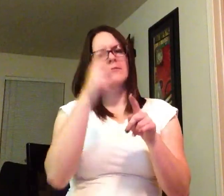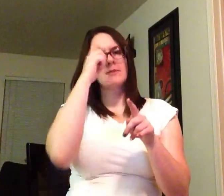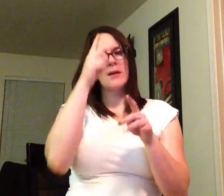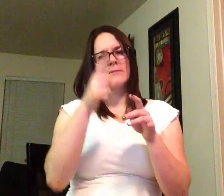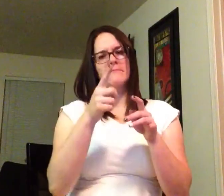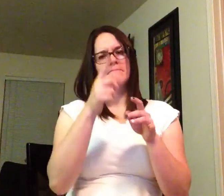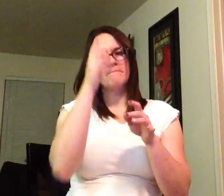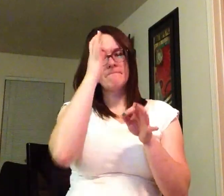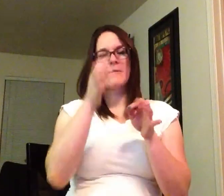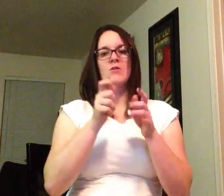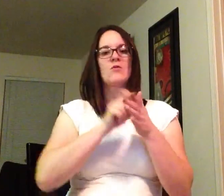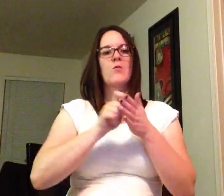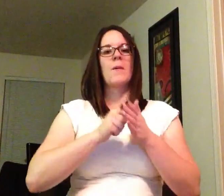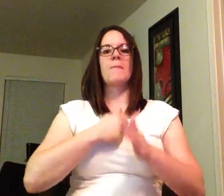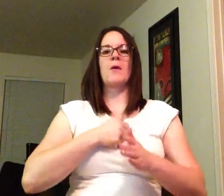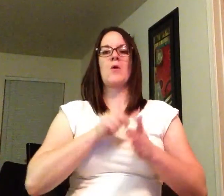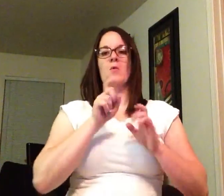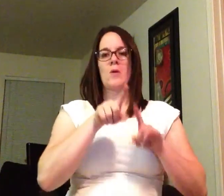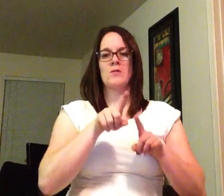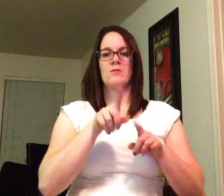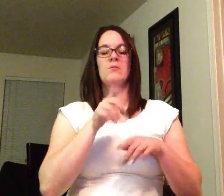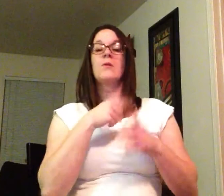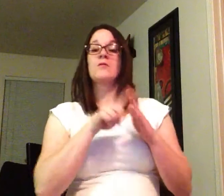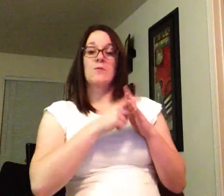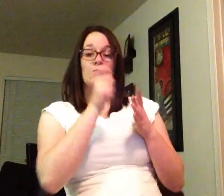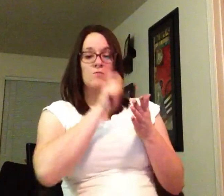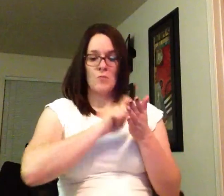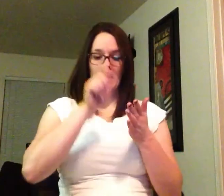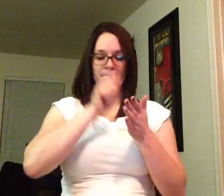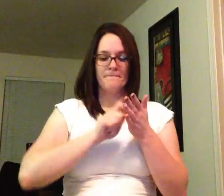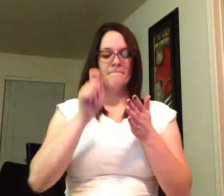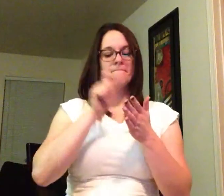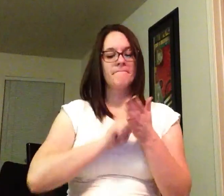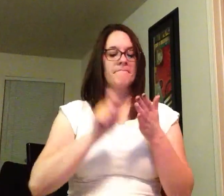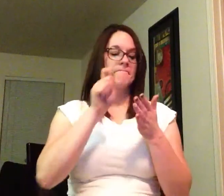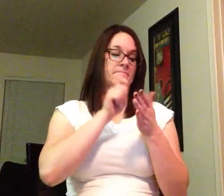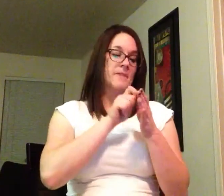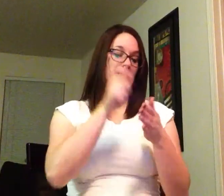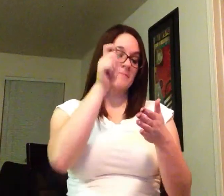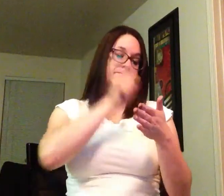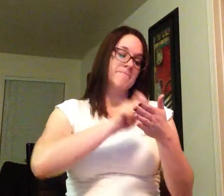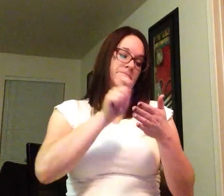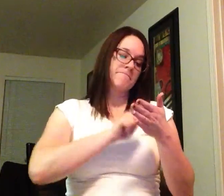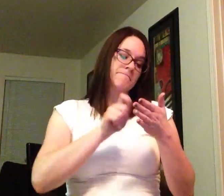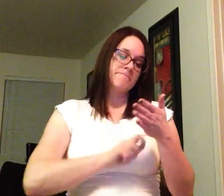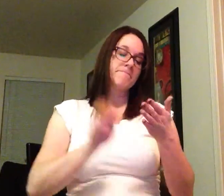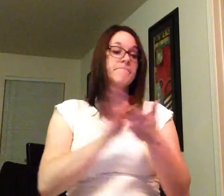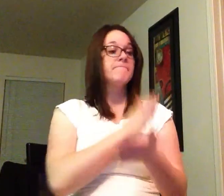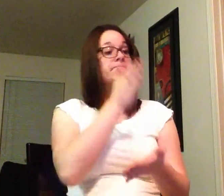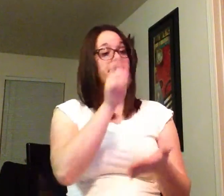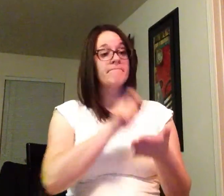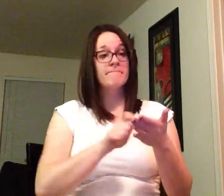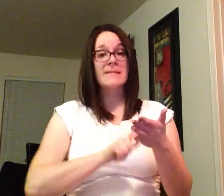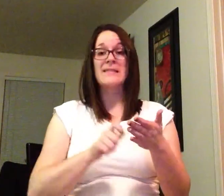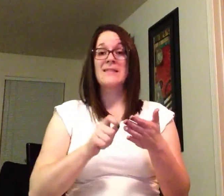writing, and writing, and writing. And at the end, I had amassed 72 different